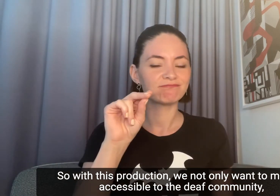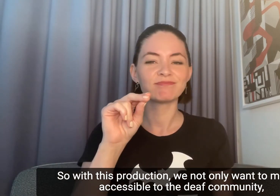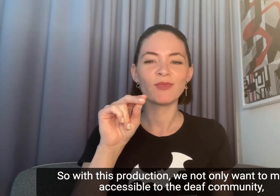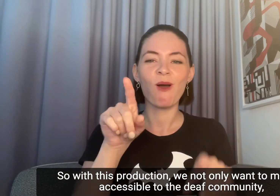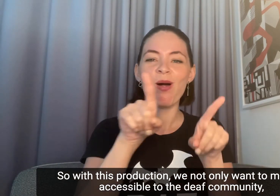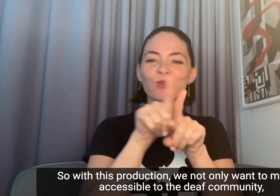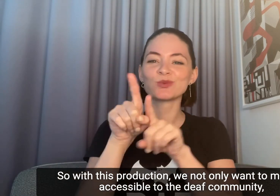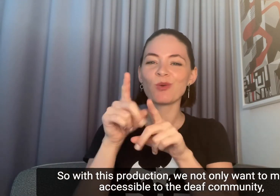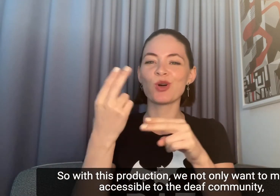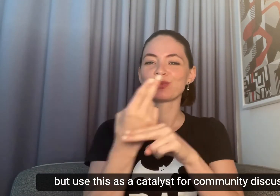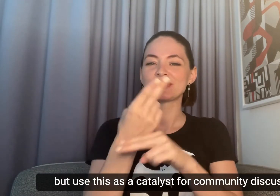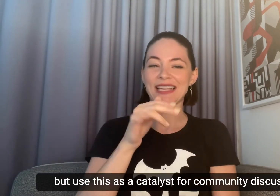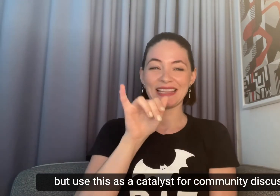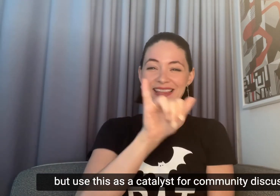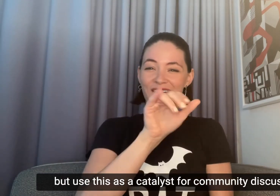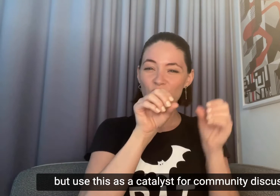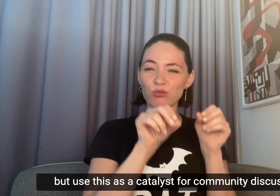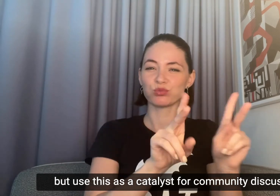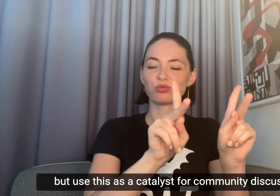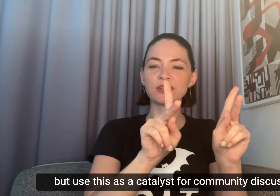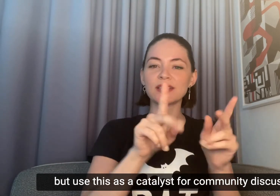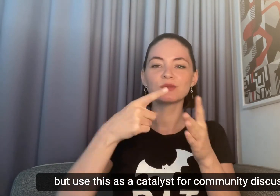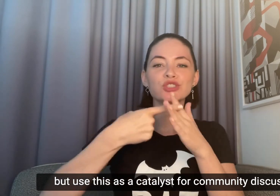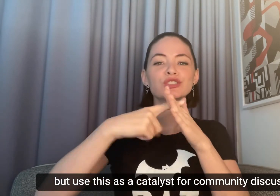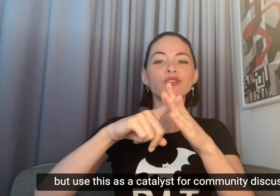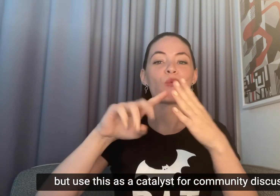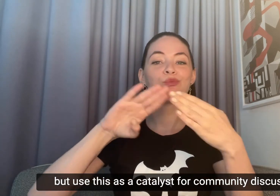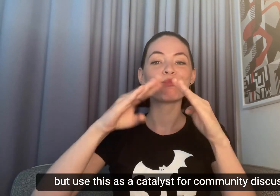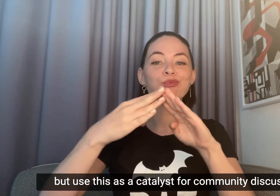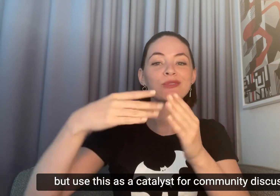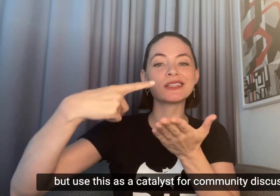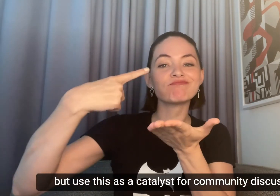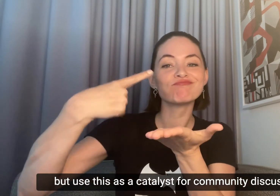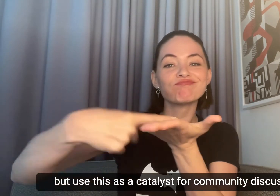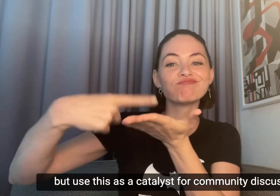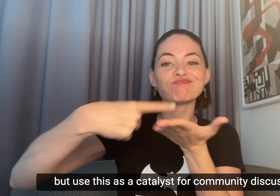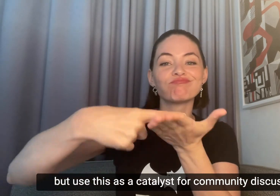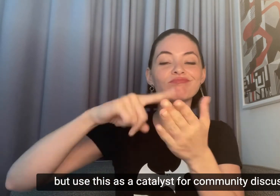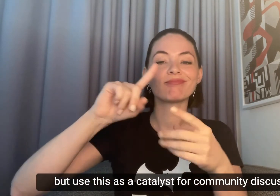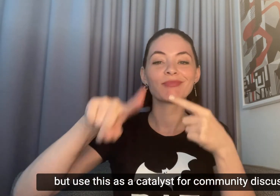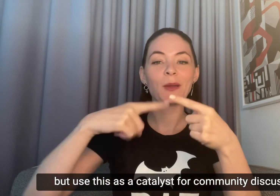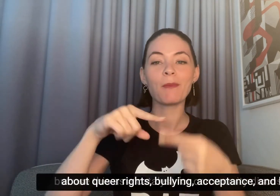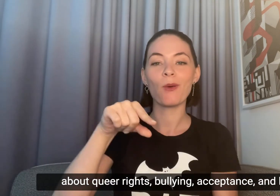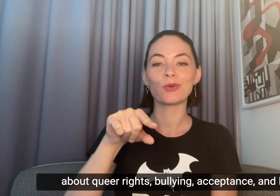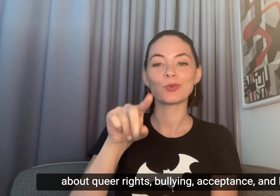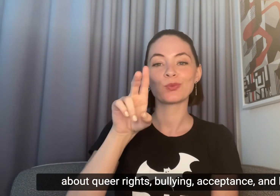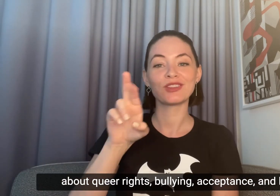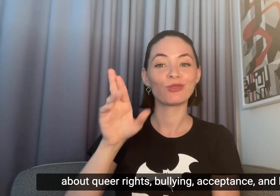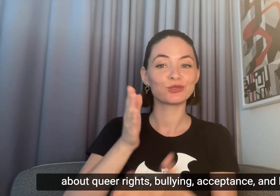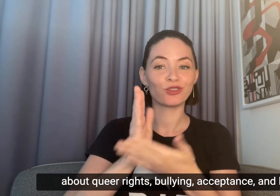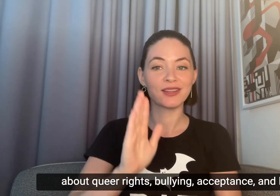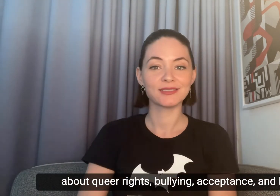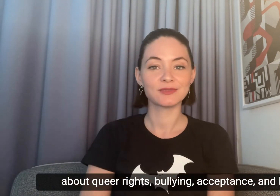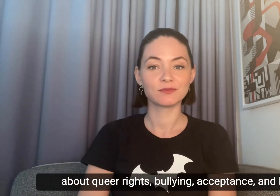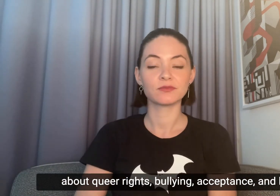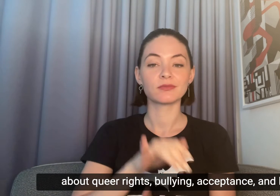to make it accessible to the deaf community, but use this as a catalyst for community discussions about queer